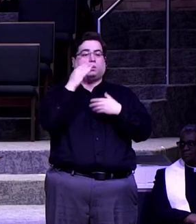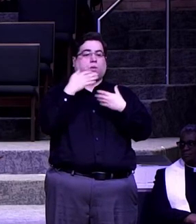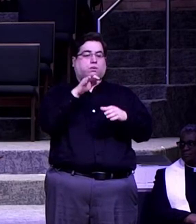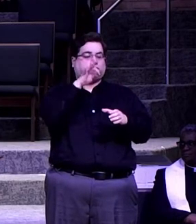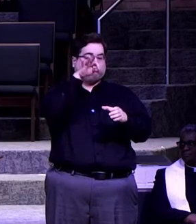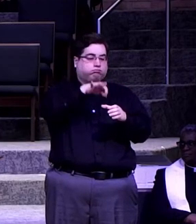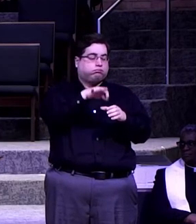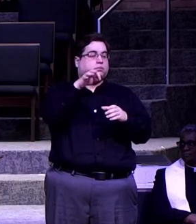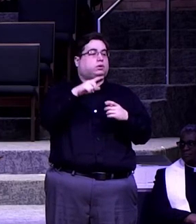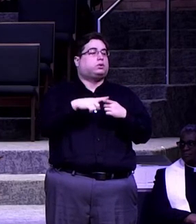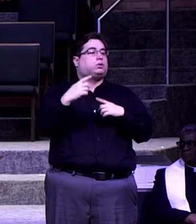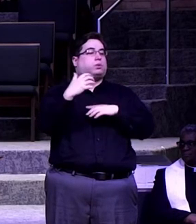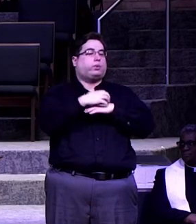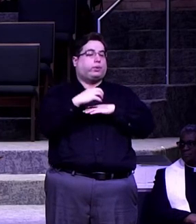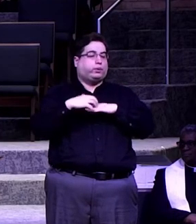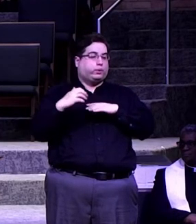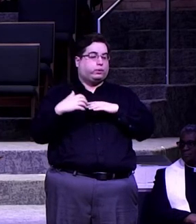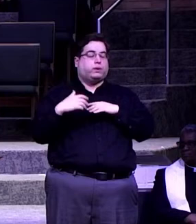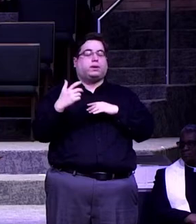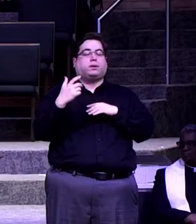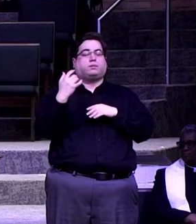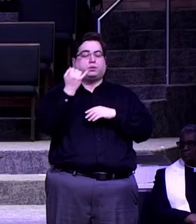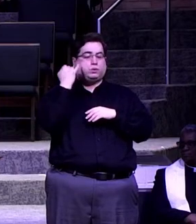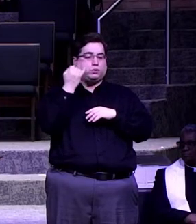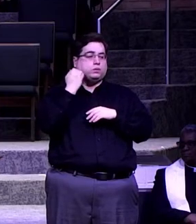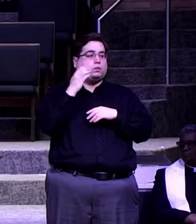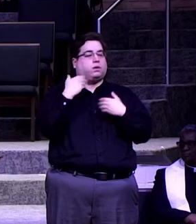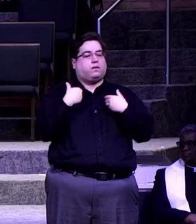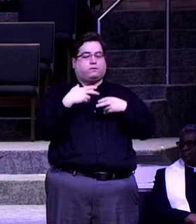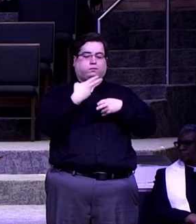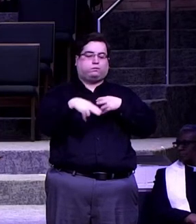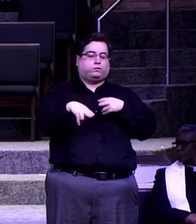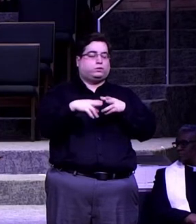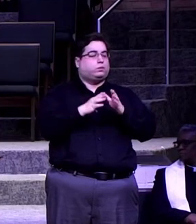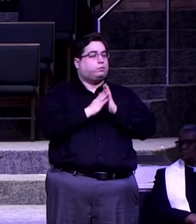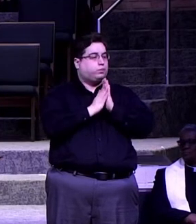the grape juice. There will be a short affirmation,